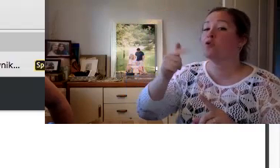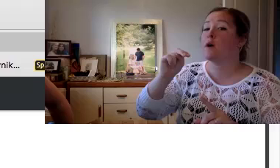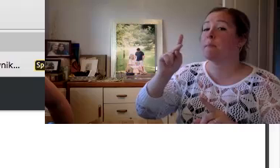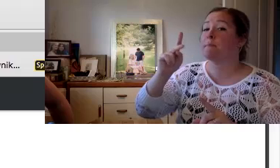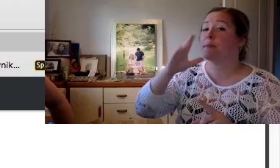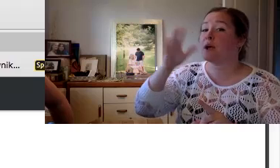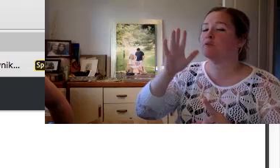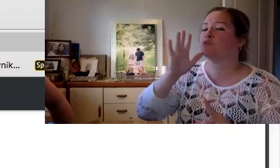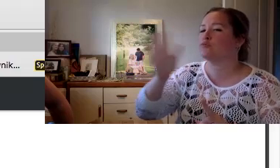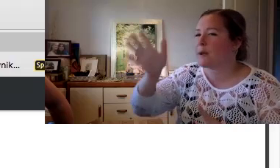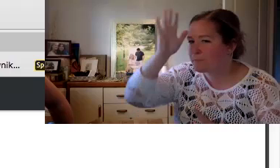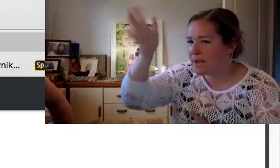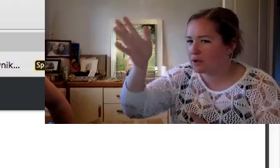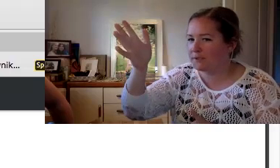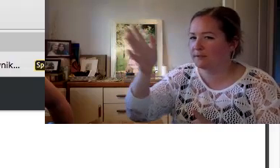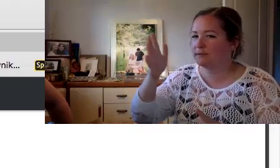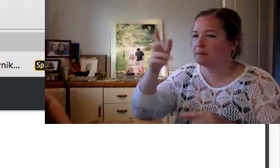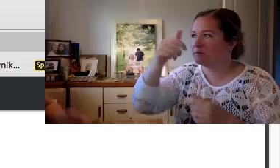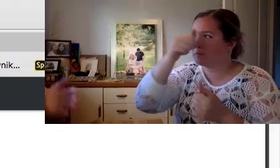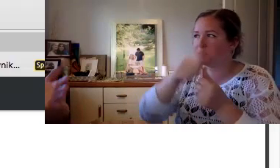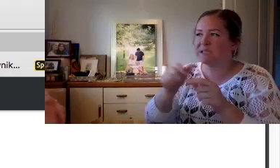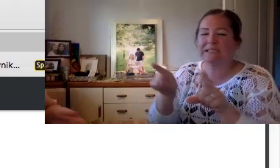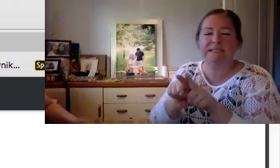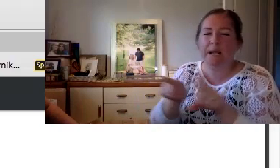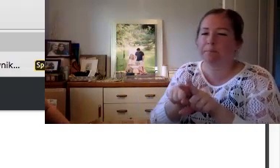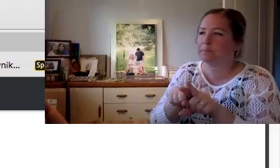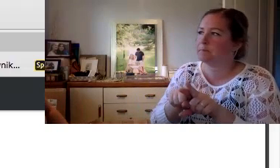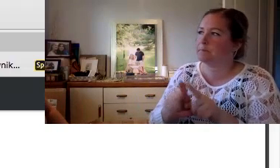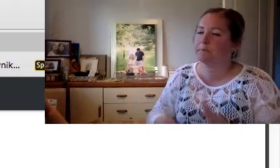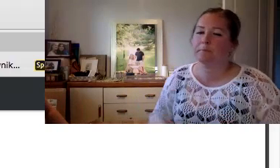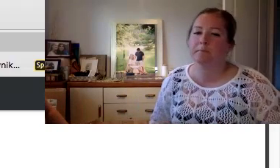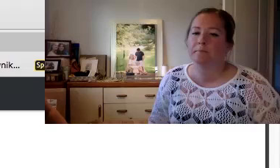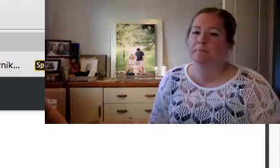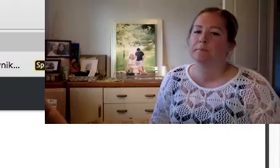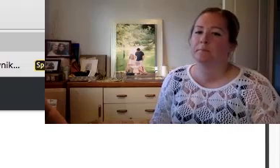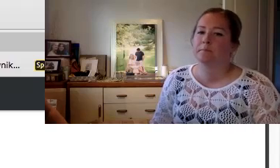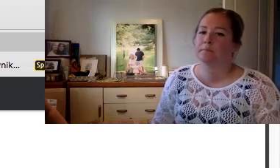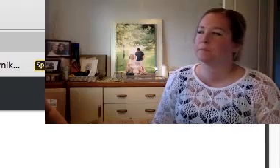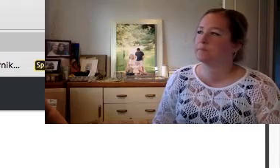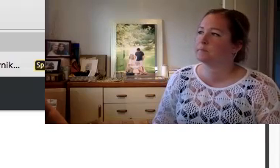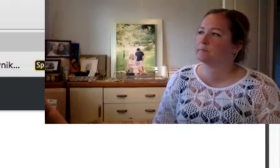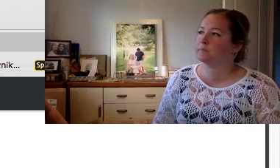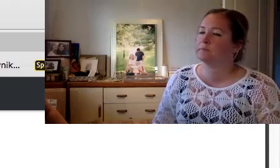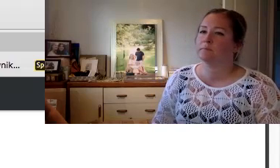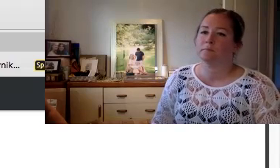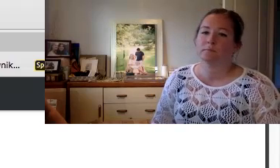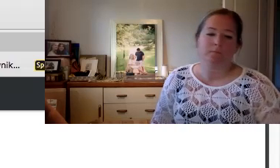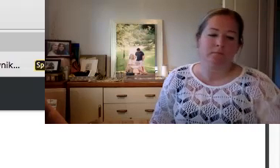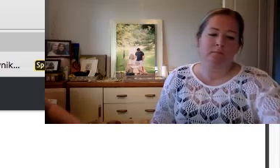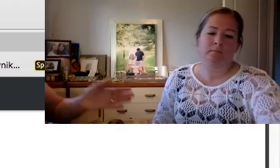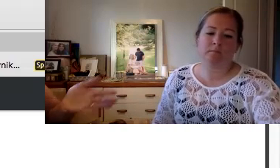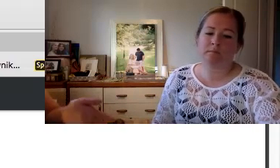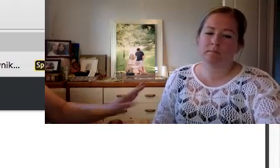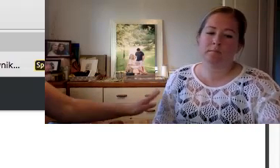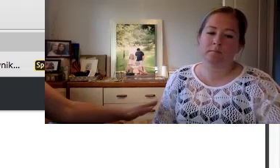Parents. Grandparents, grandparents. It's almost the same. It's just you push away your hand for a